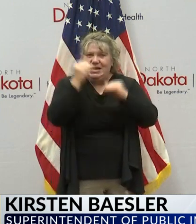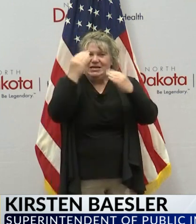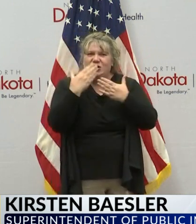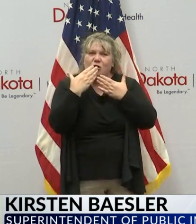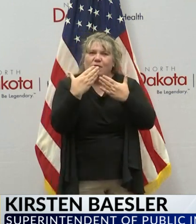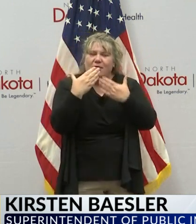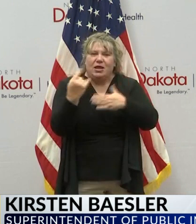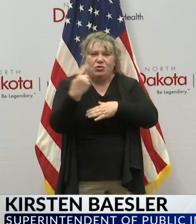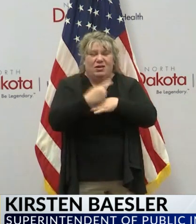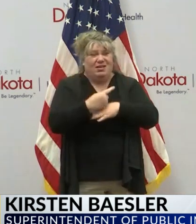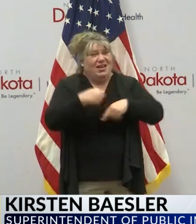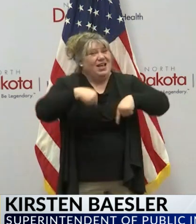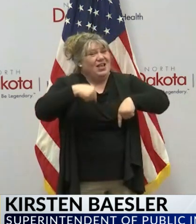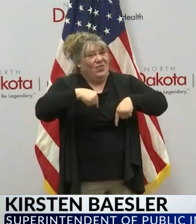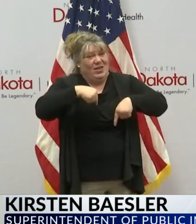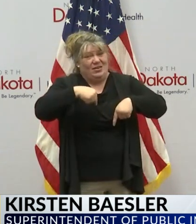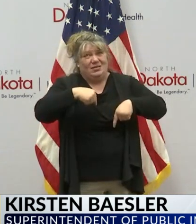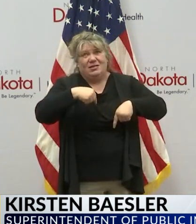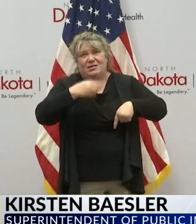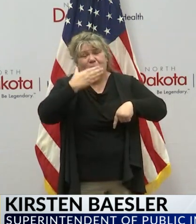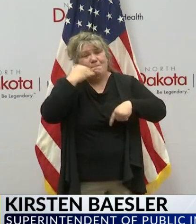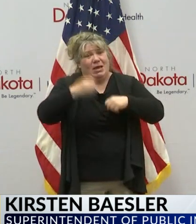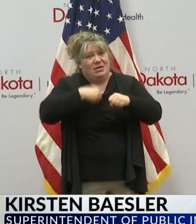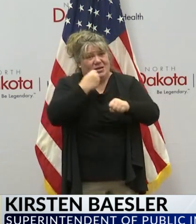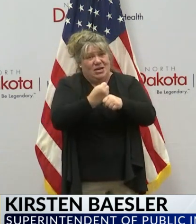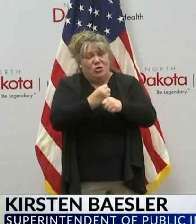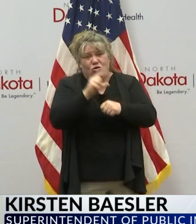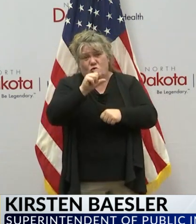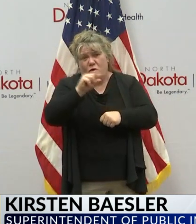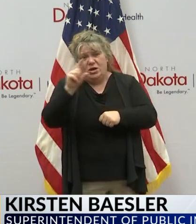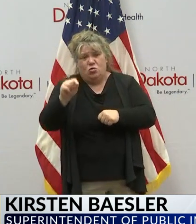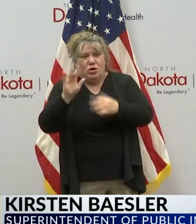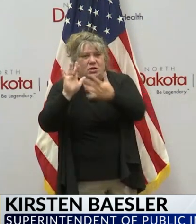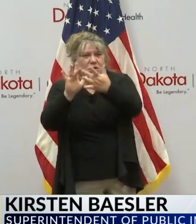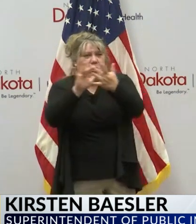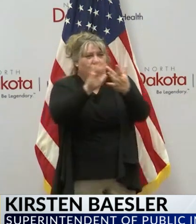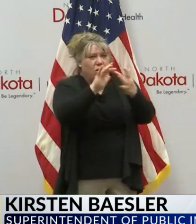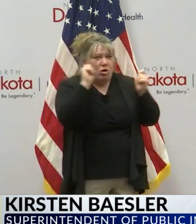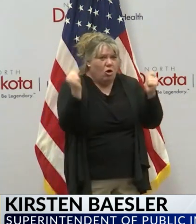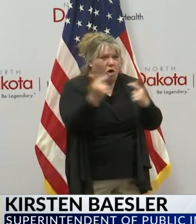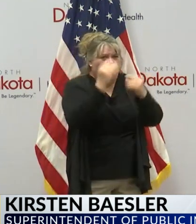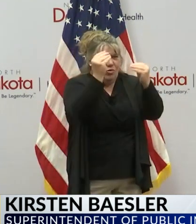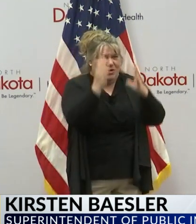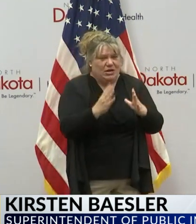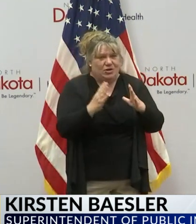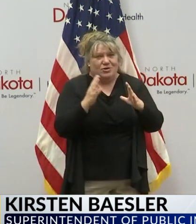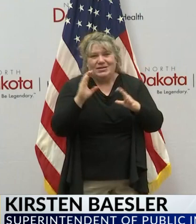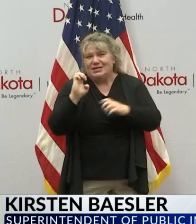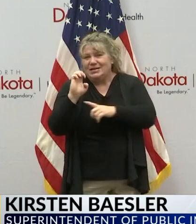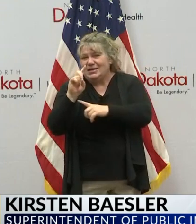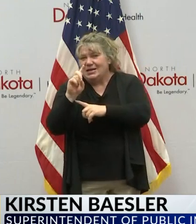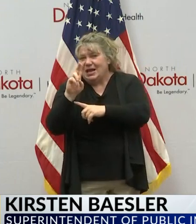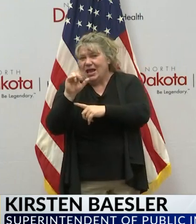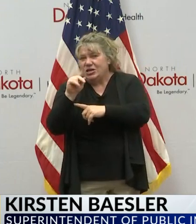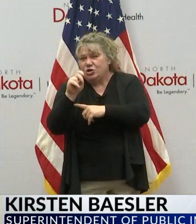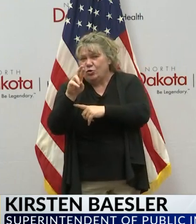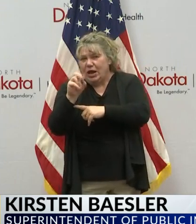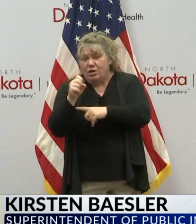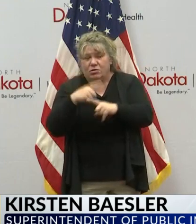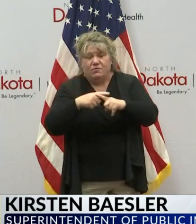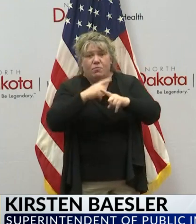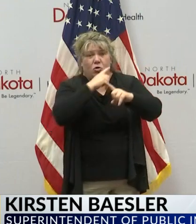there is any better year than the year 2020 to reach out to all of the teachers, educators, as we say, from the crossing